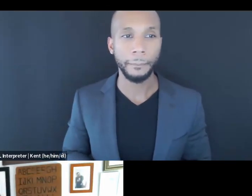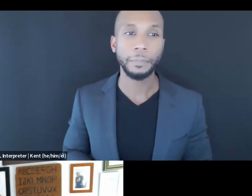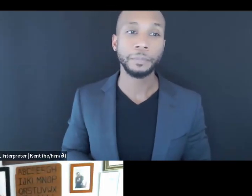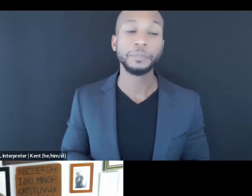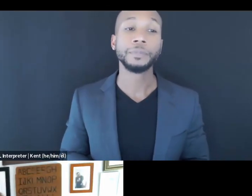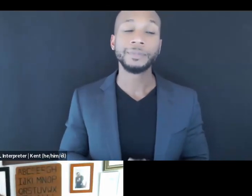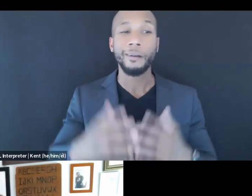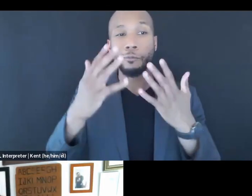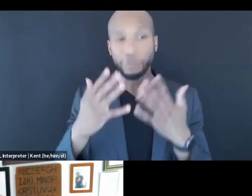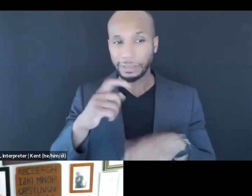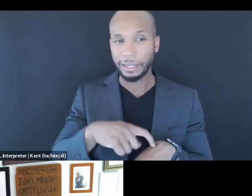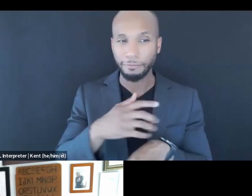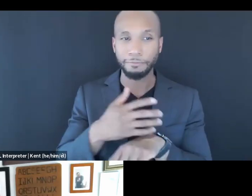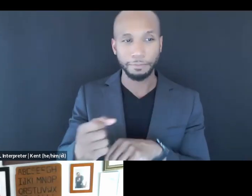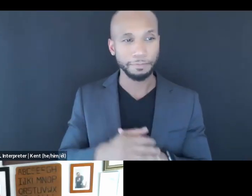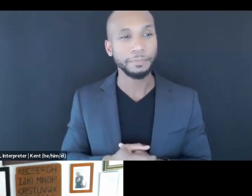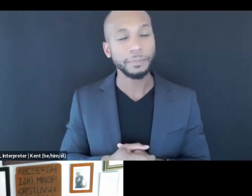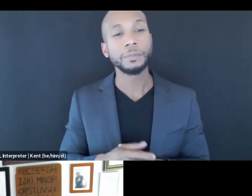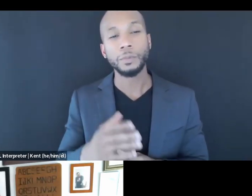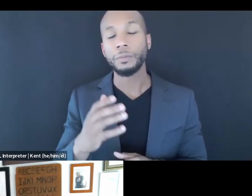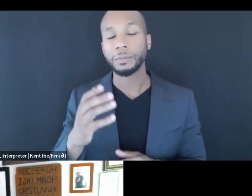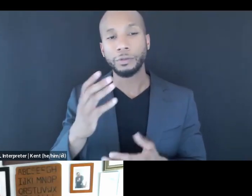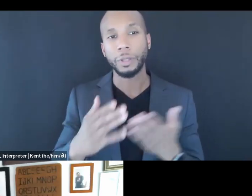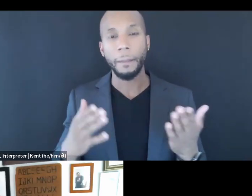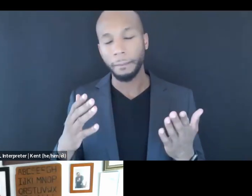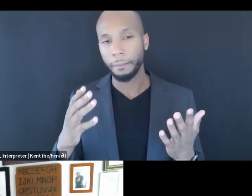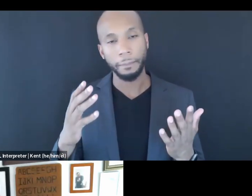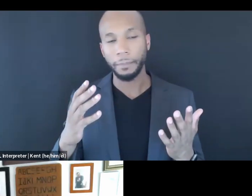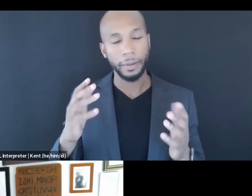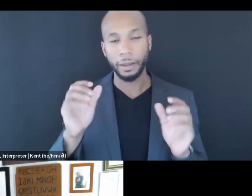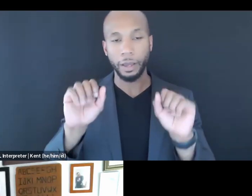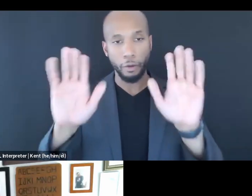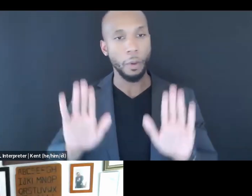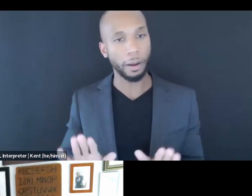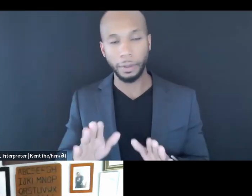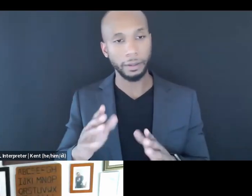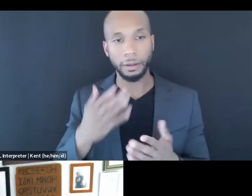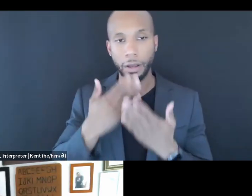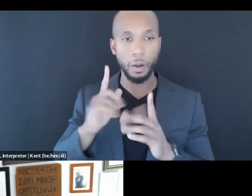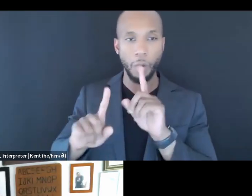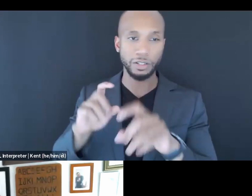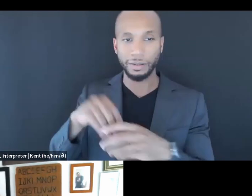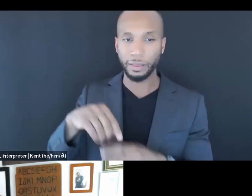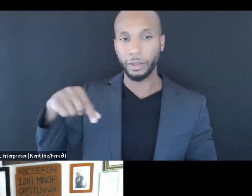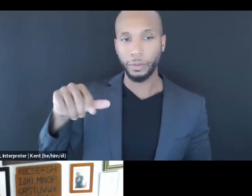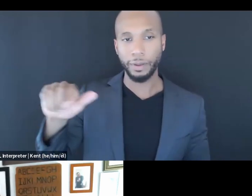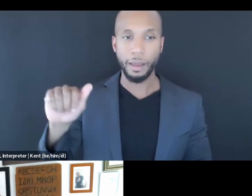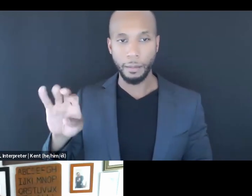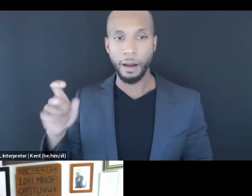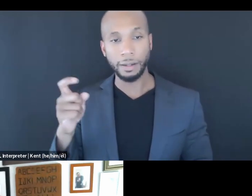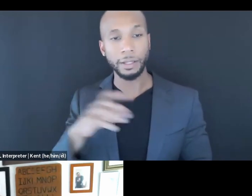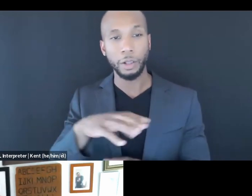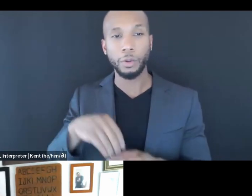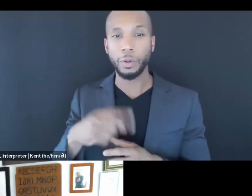We are unfortunately out of time. There are some incredibly good questions in the Q&A box,